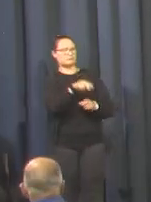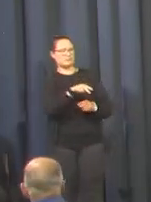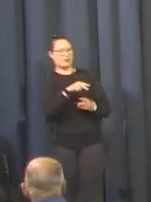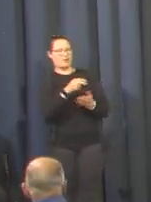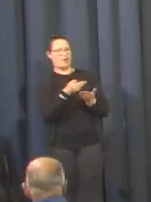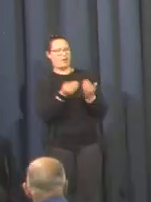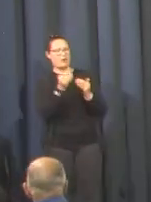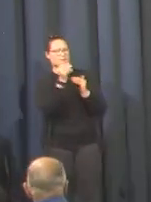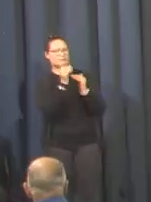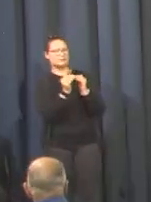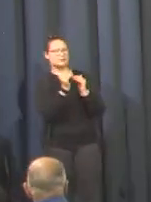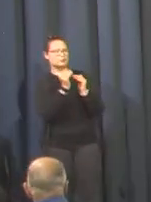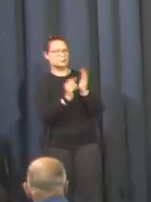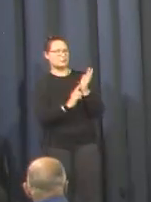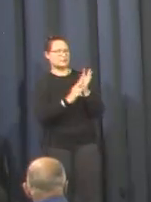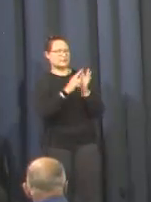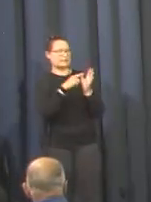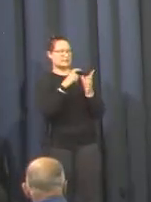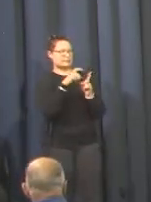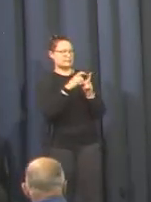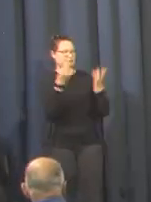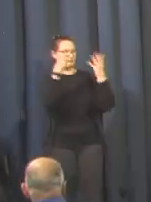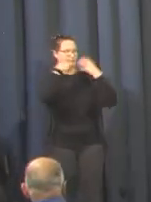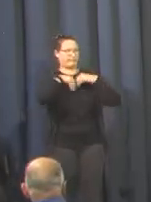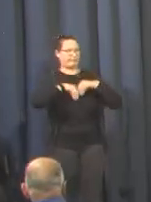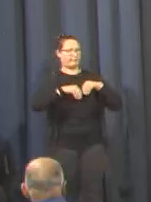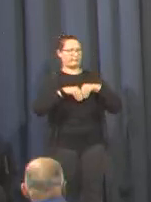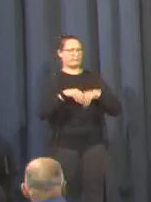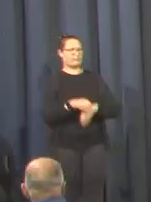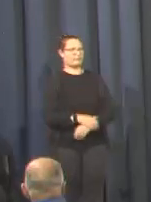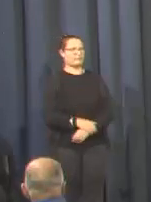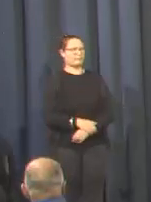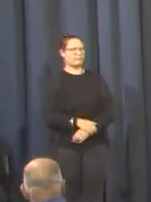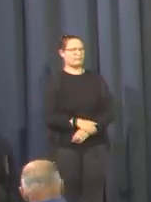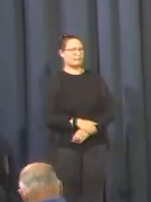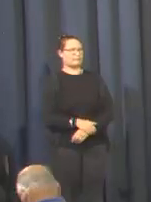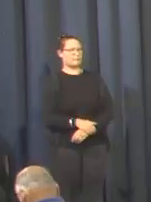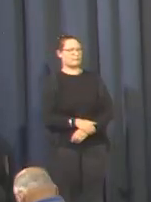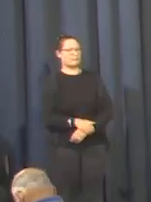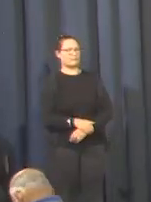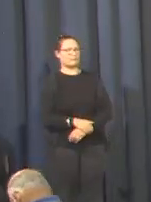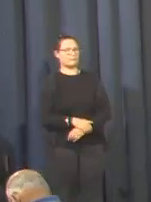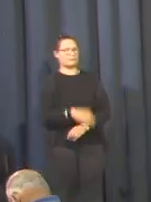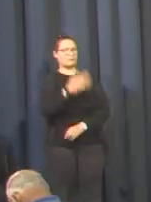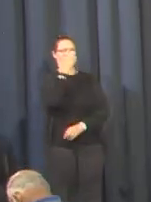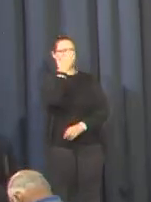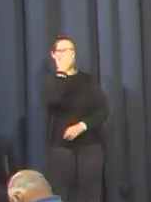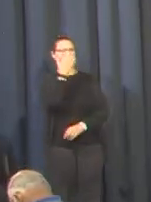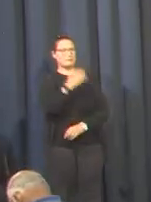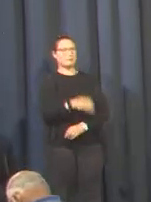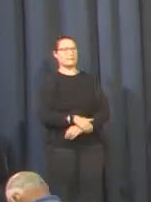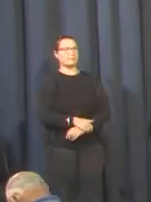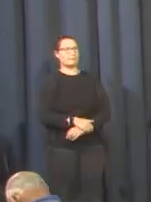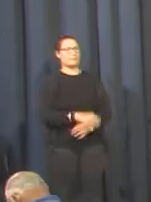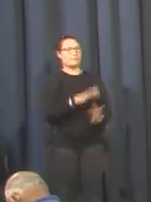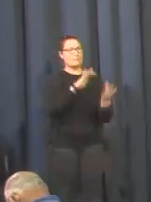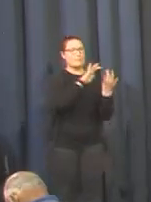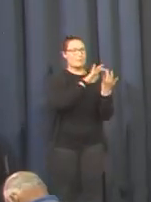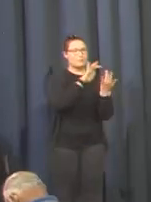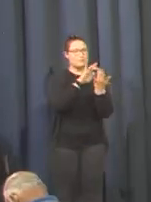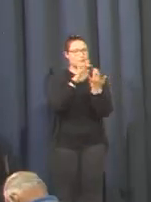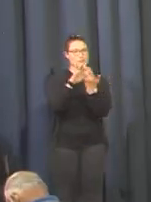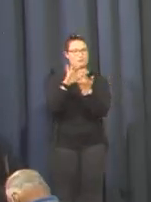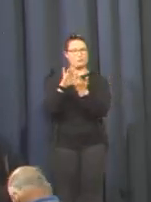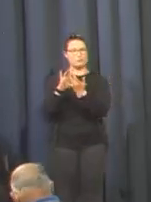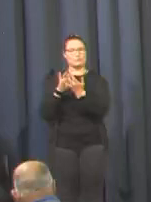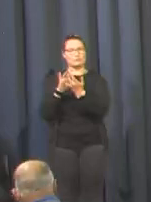mentioned many of those, but we actually want to contact people and go through that with them if they have